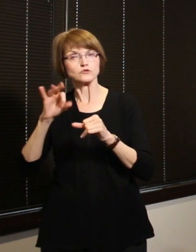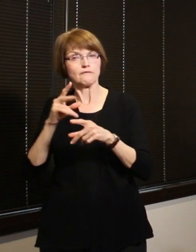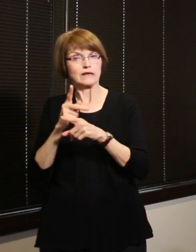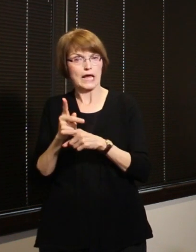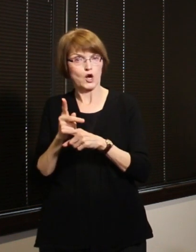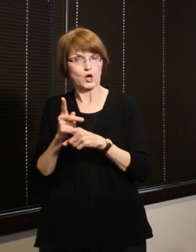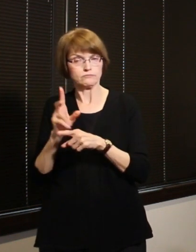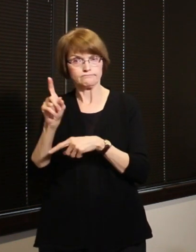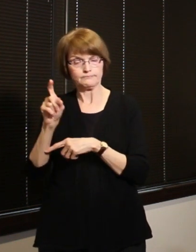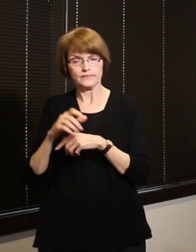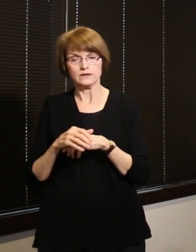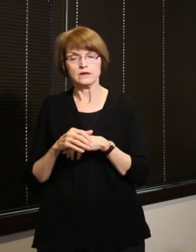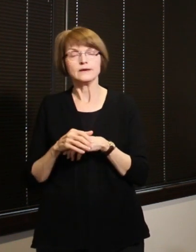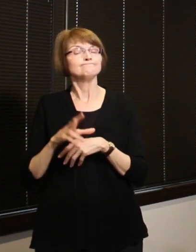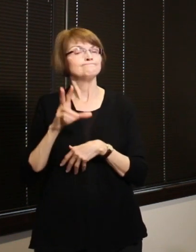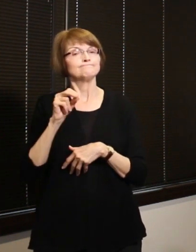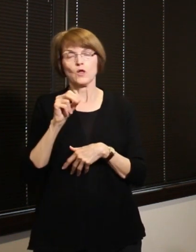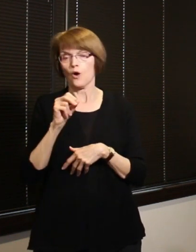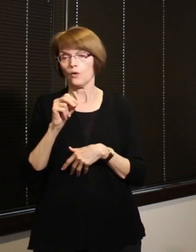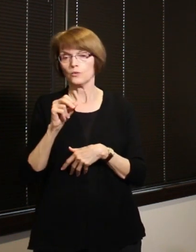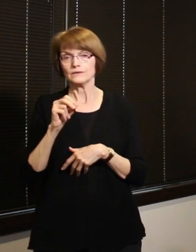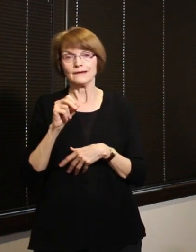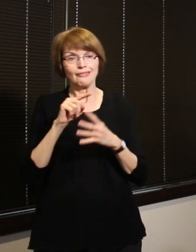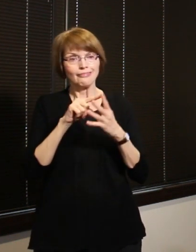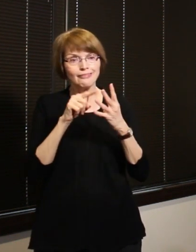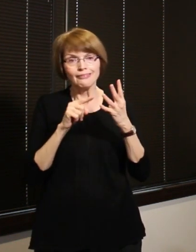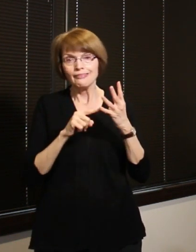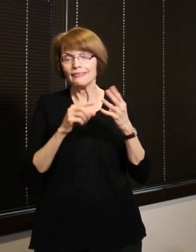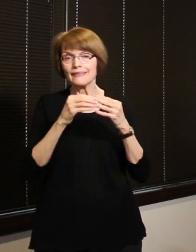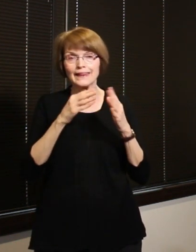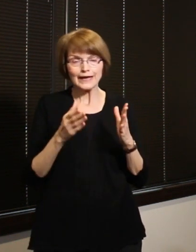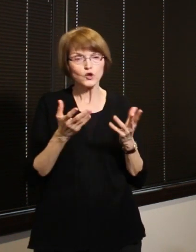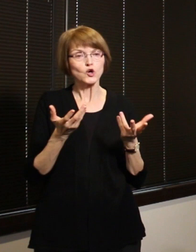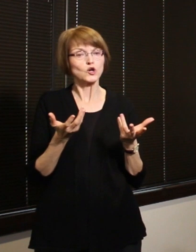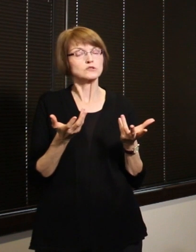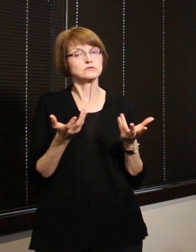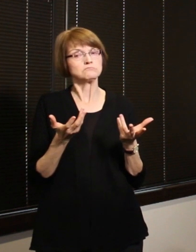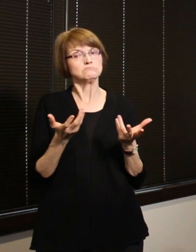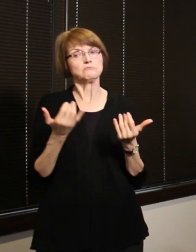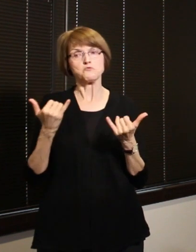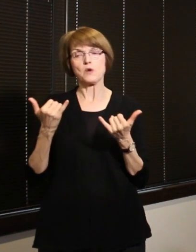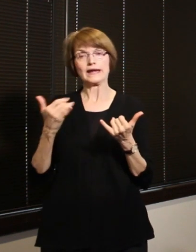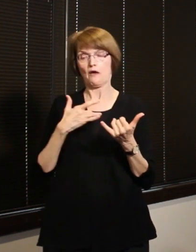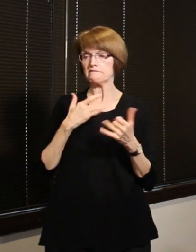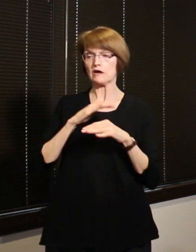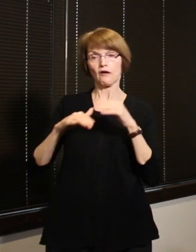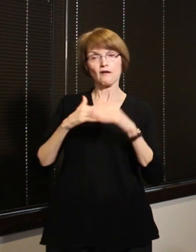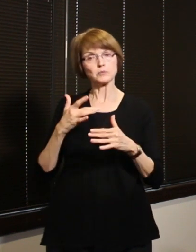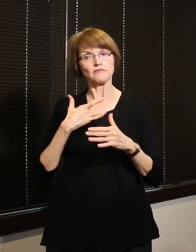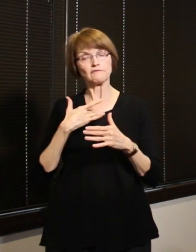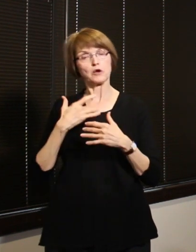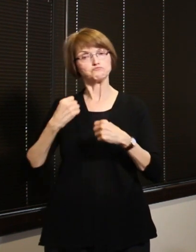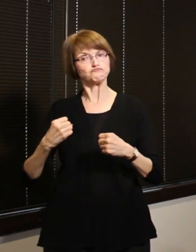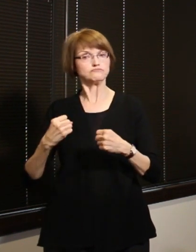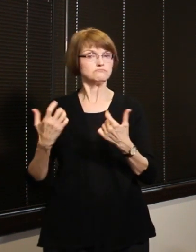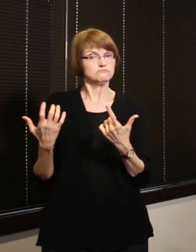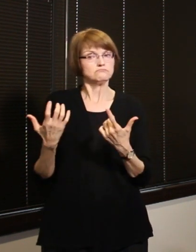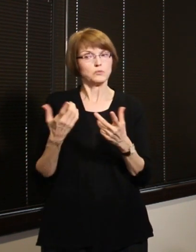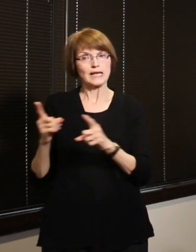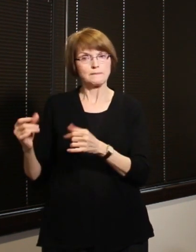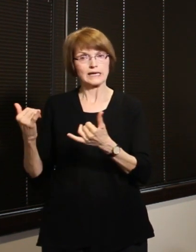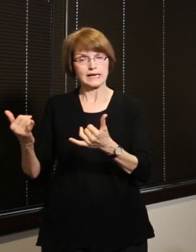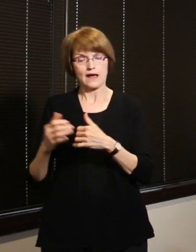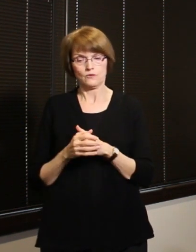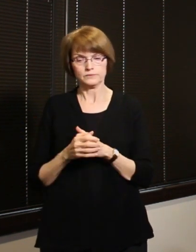of the leaders from the different hospitals, and they feel very comfortable with where we are right now. And so I'll use a couple